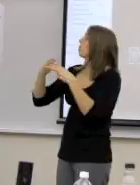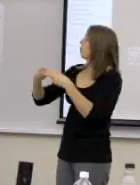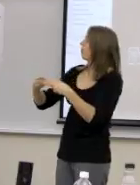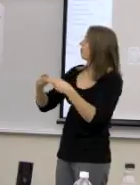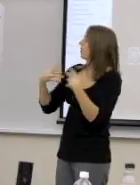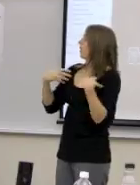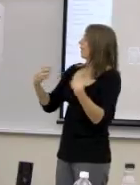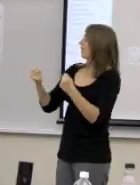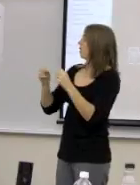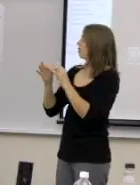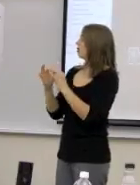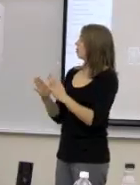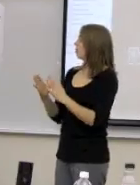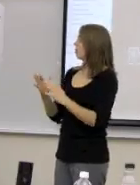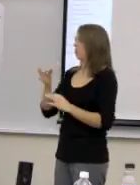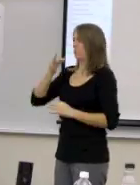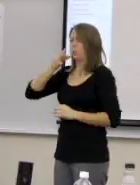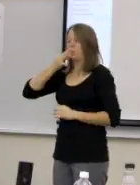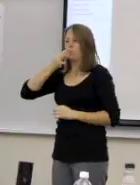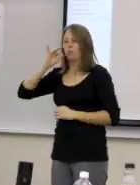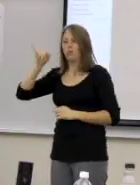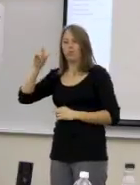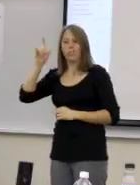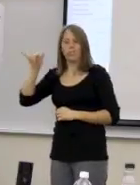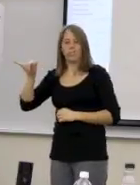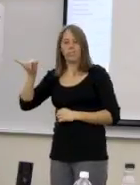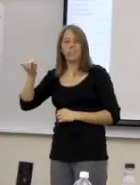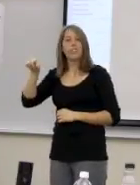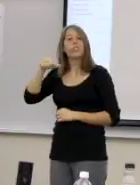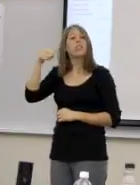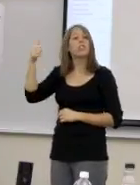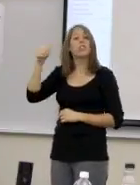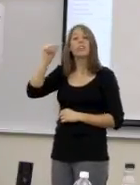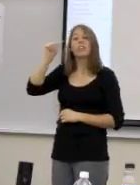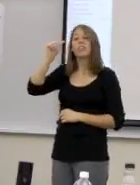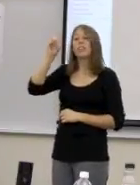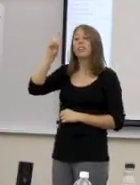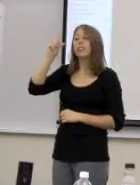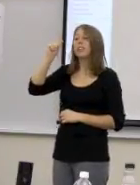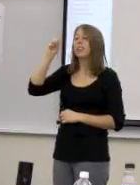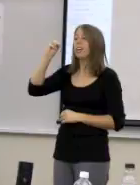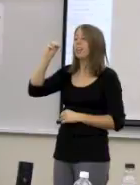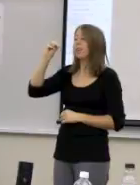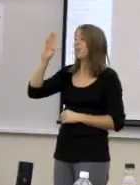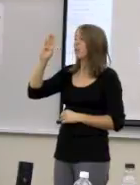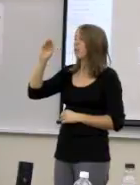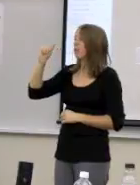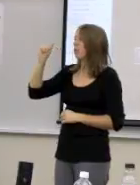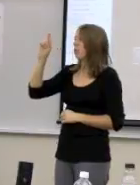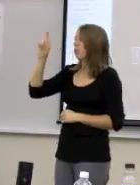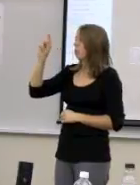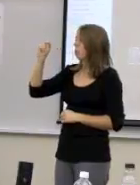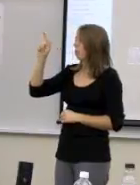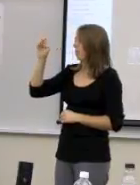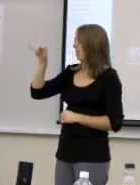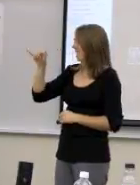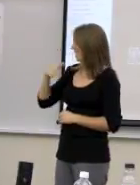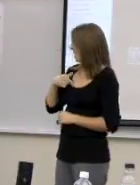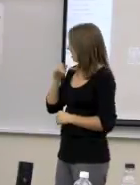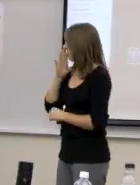in July. We also have Adam Barkley. Let's say Adam's last name. Please, his last name Barkley. Don't call my friend that.